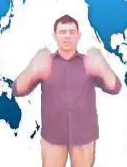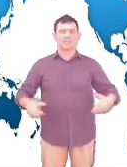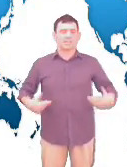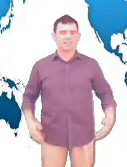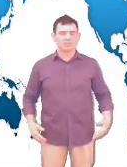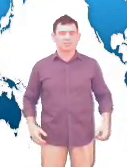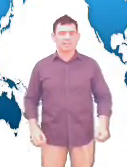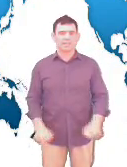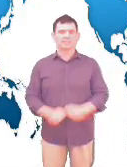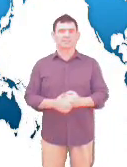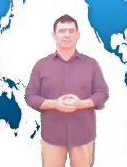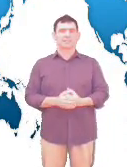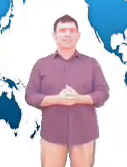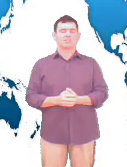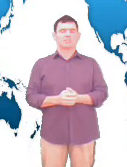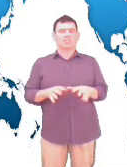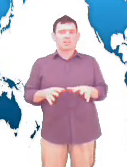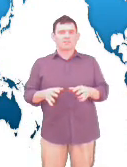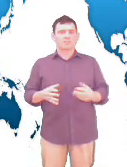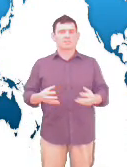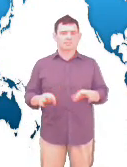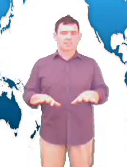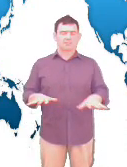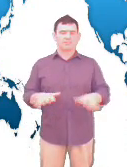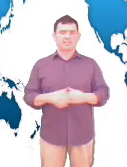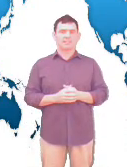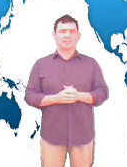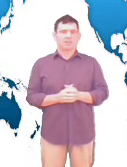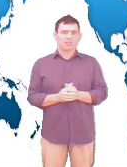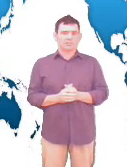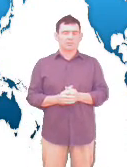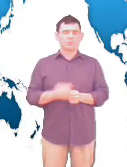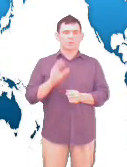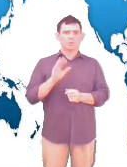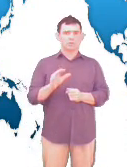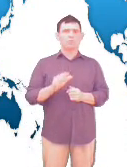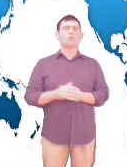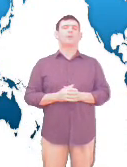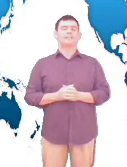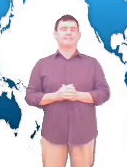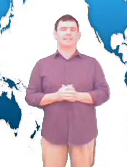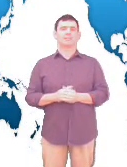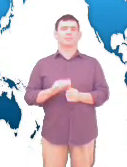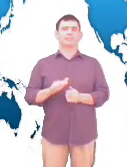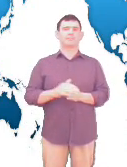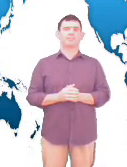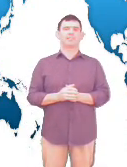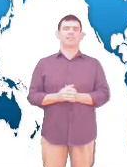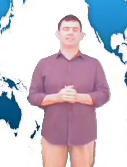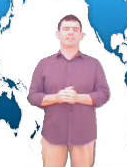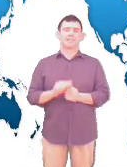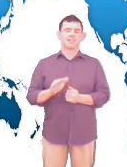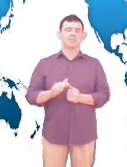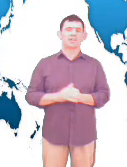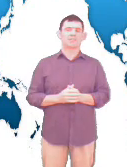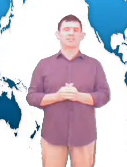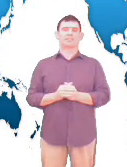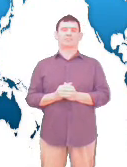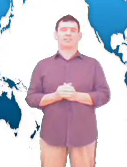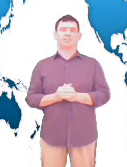head, in your legs? Is there a nervousness feeling? I don't know. You know exactly what that feeling is, if you're having that feeling,